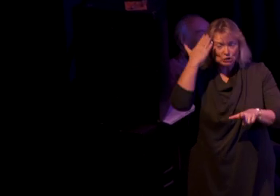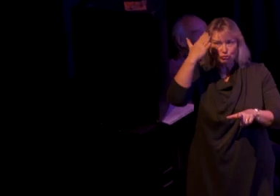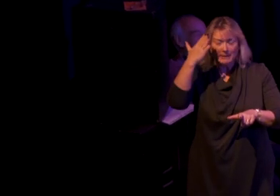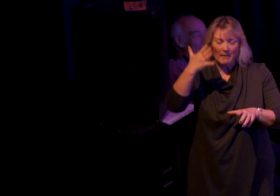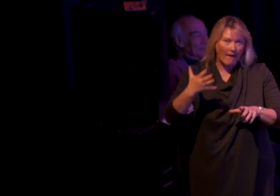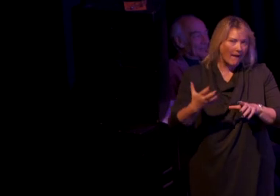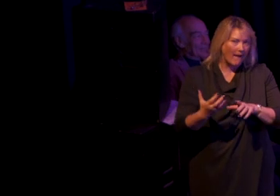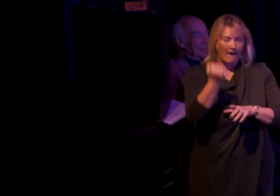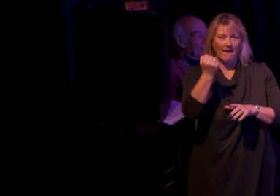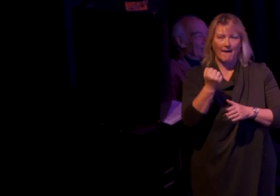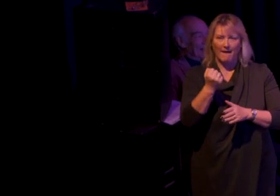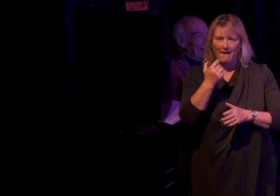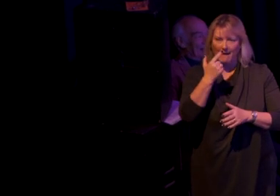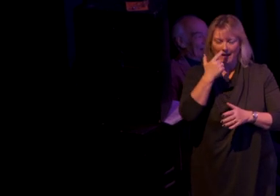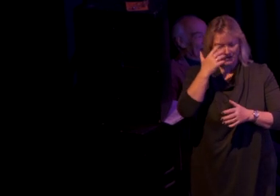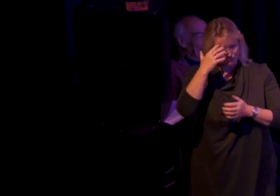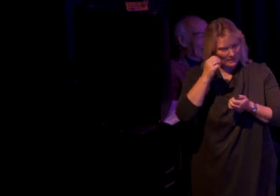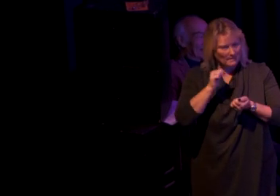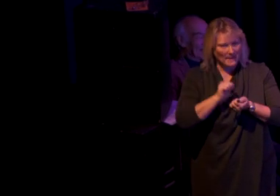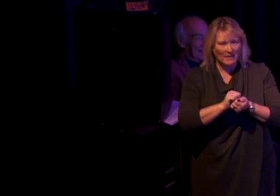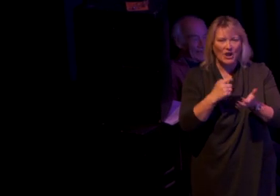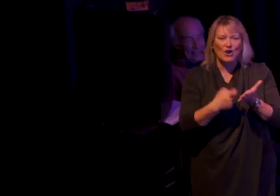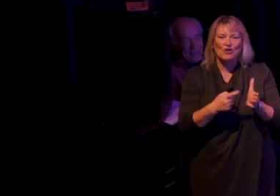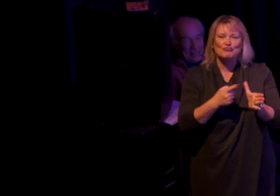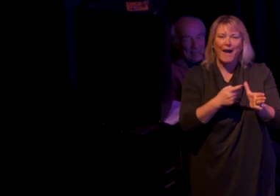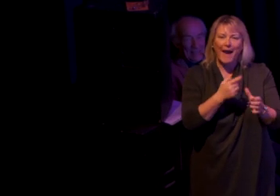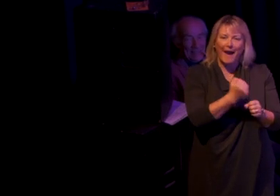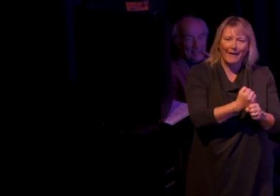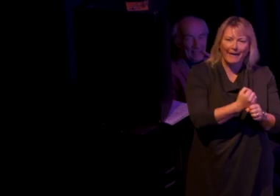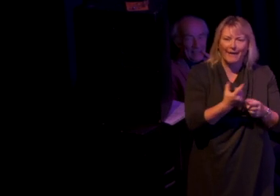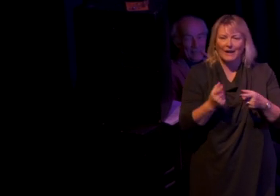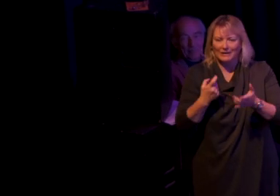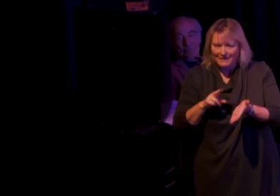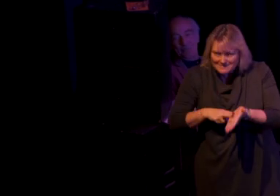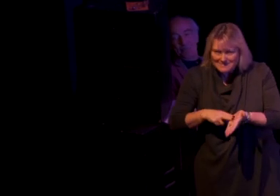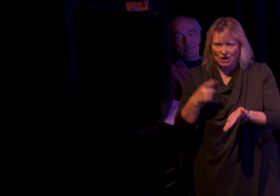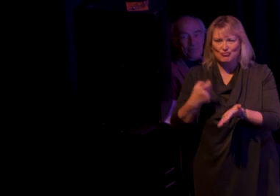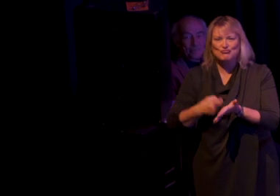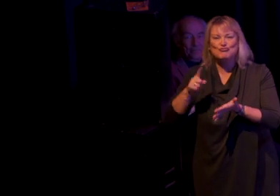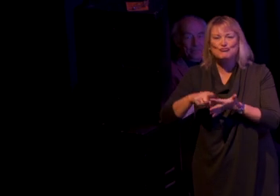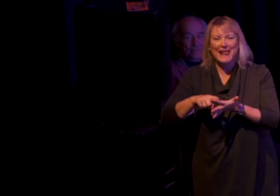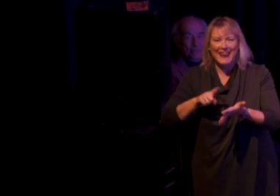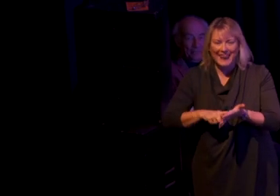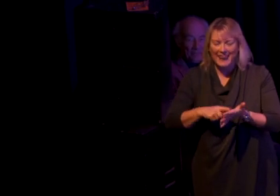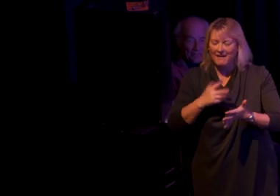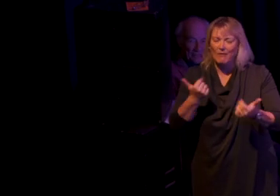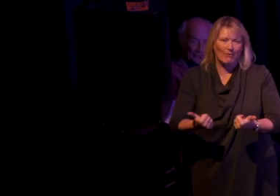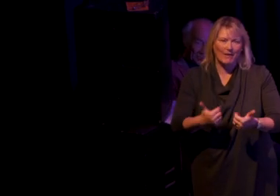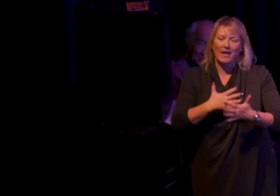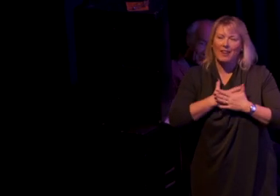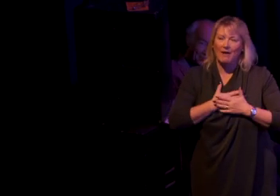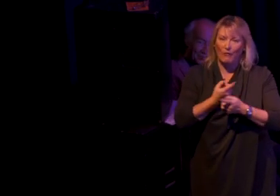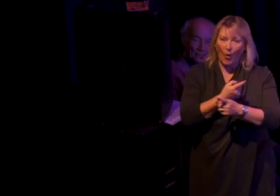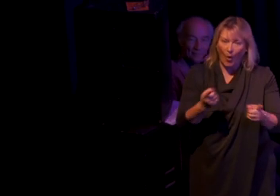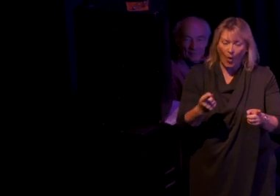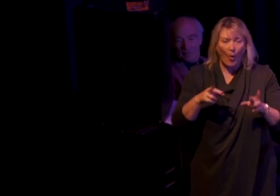It is a moment to cherish. Rag and dream means a lot to us. Love you all and hope we will